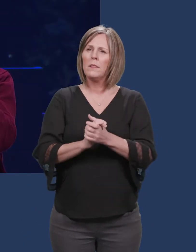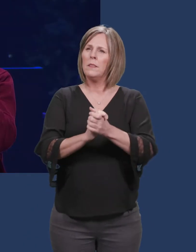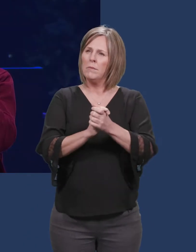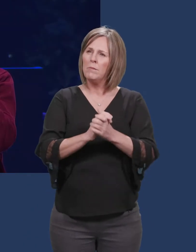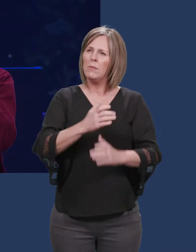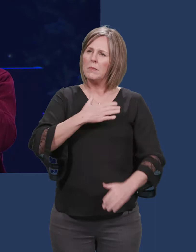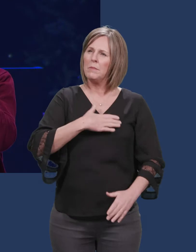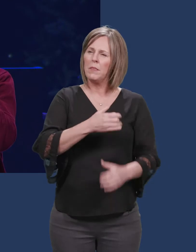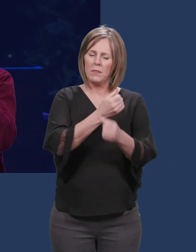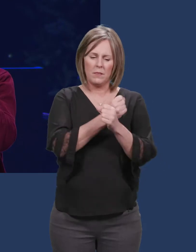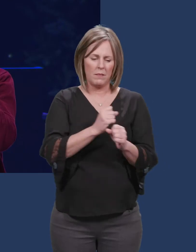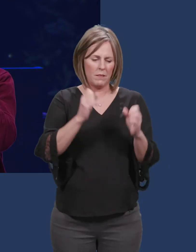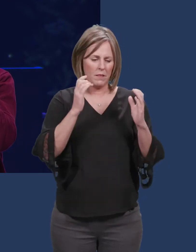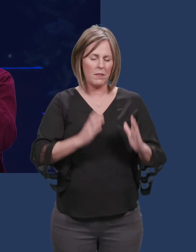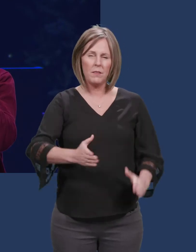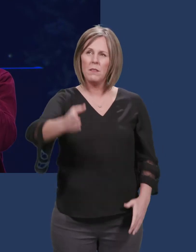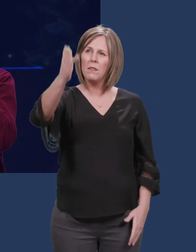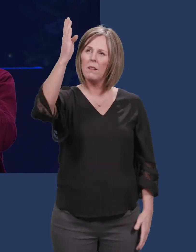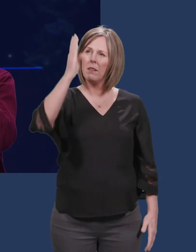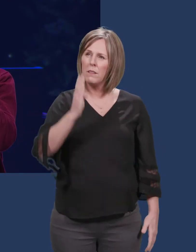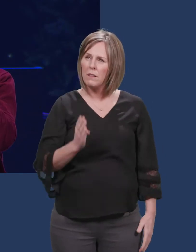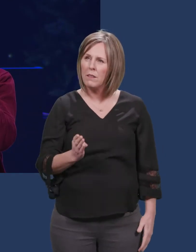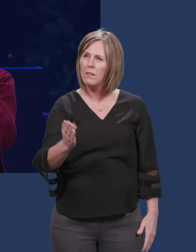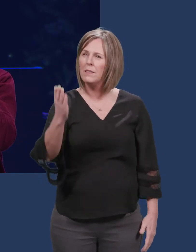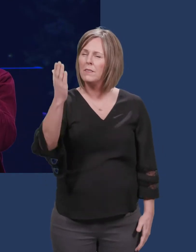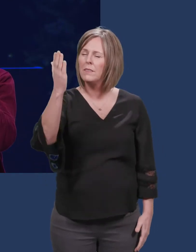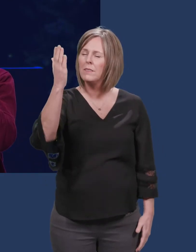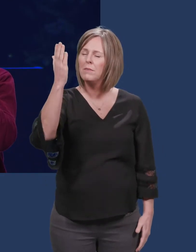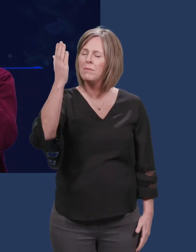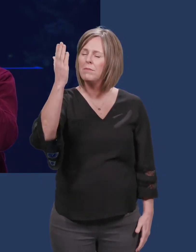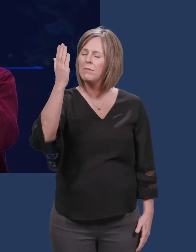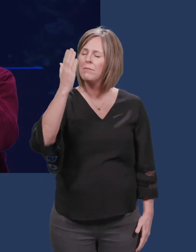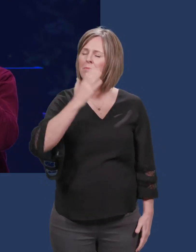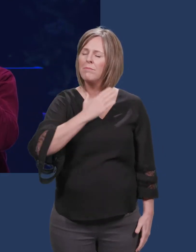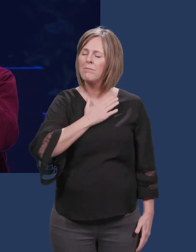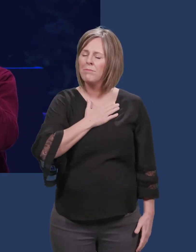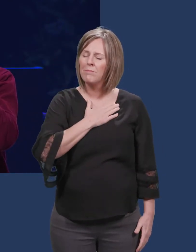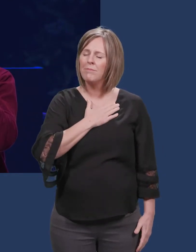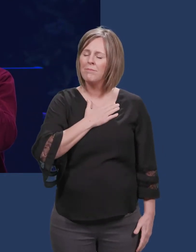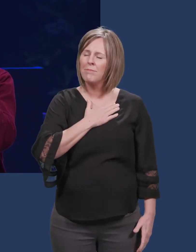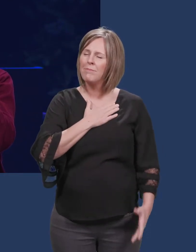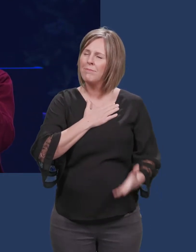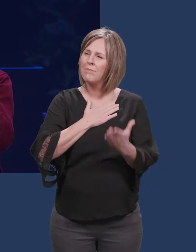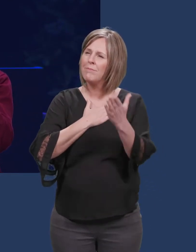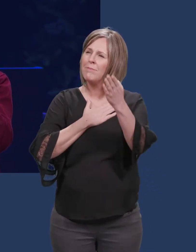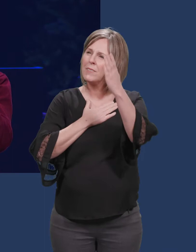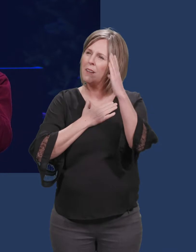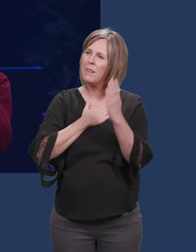my Savior God, to thee.